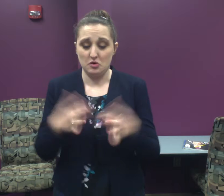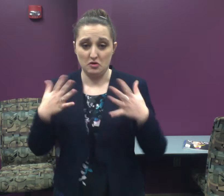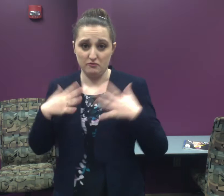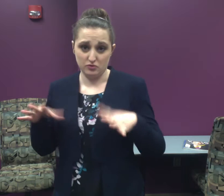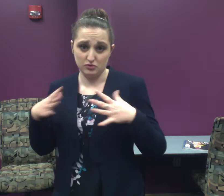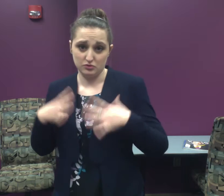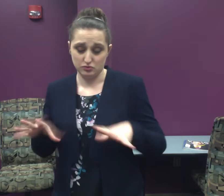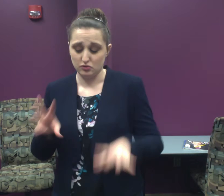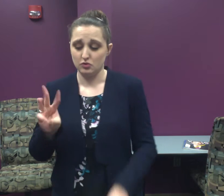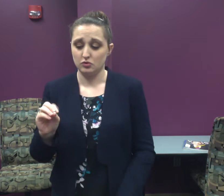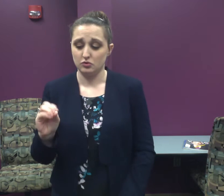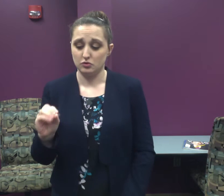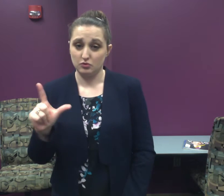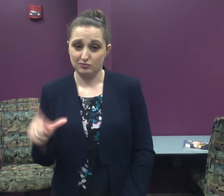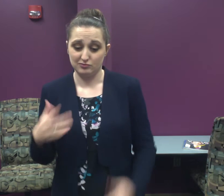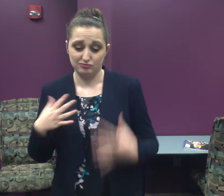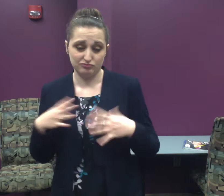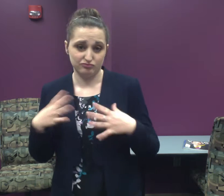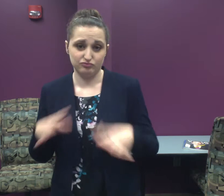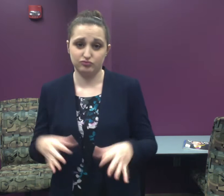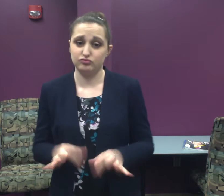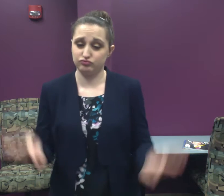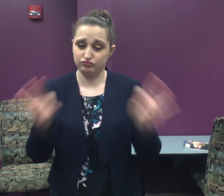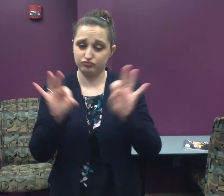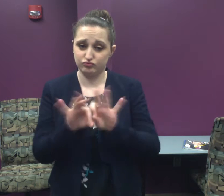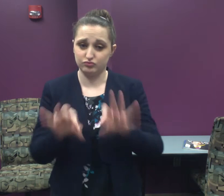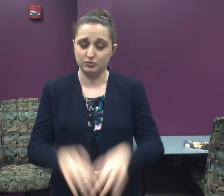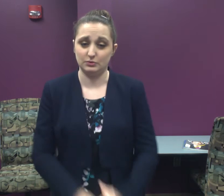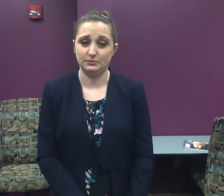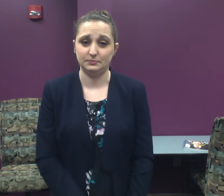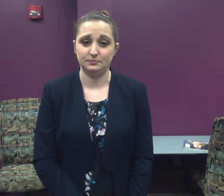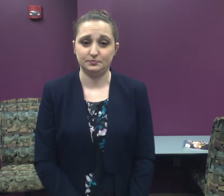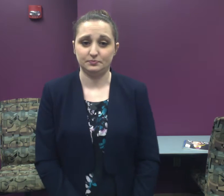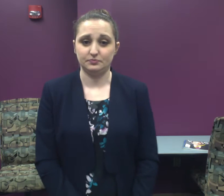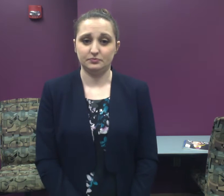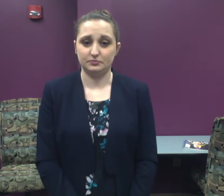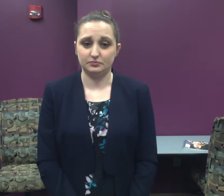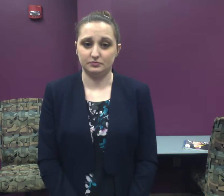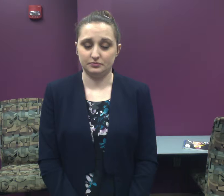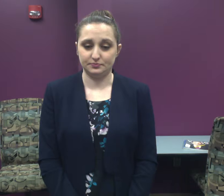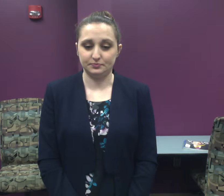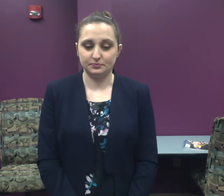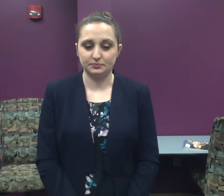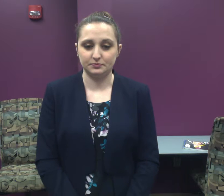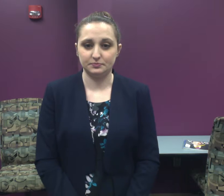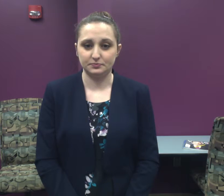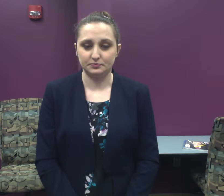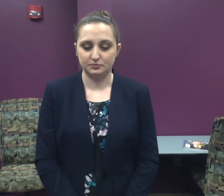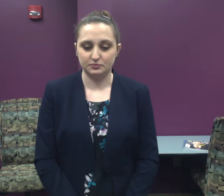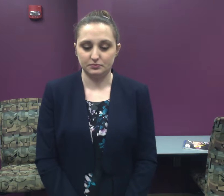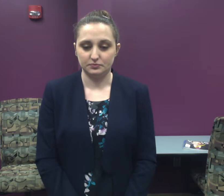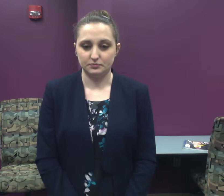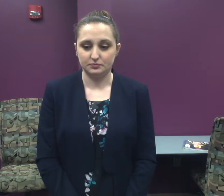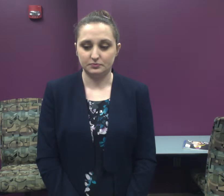killing for in other words, they were seen as a replenishable resource, not necessarily for killing. These things, all right,